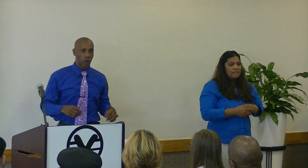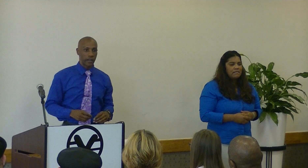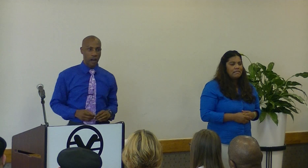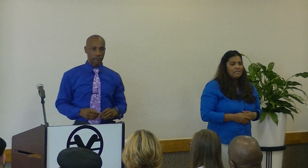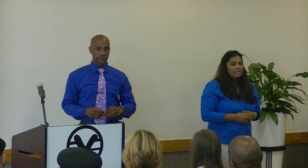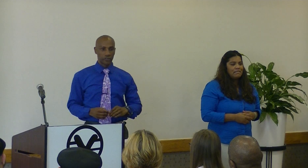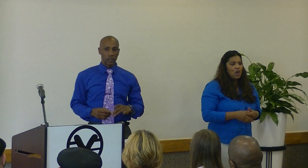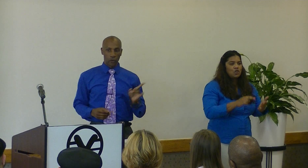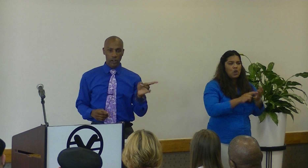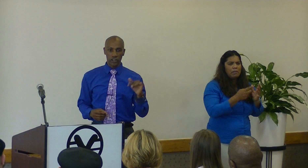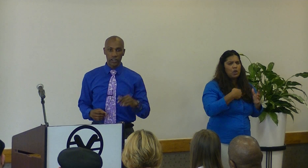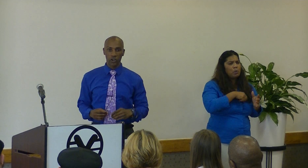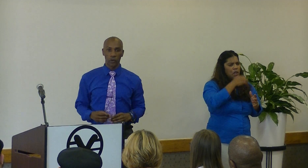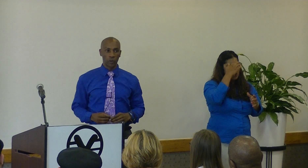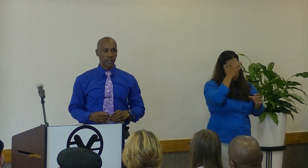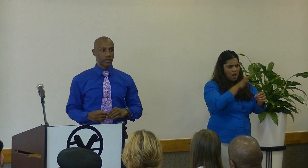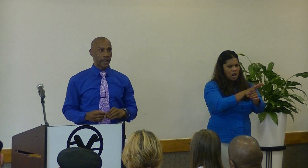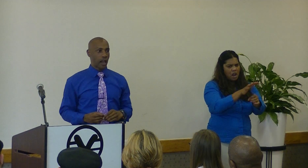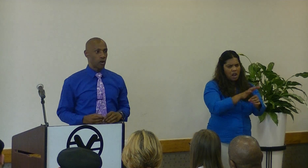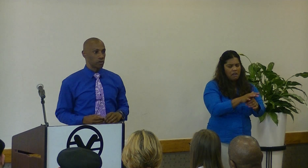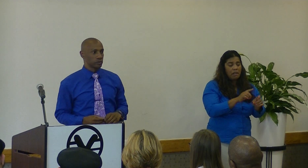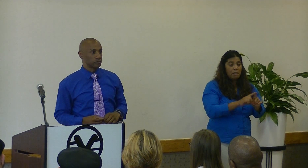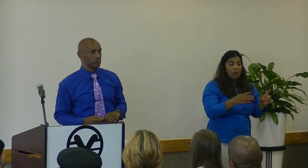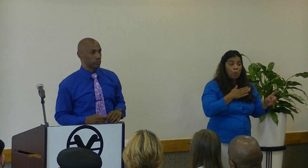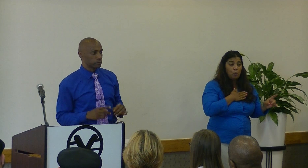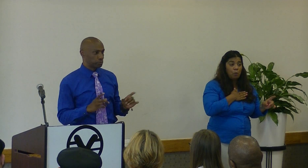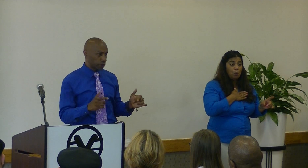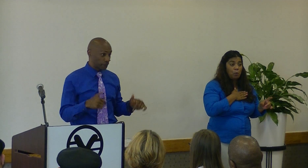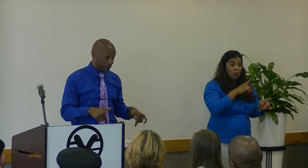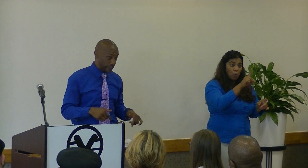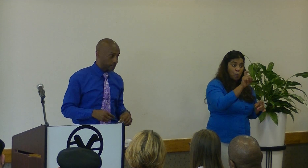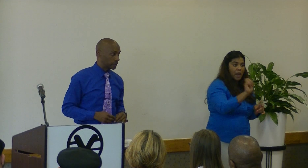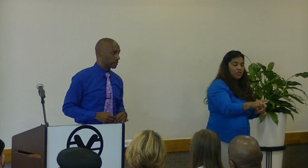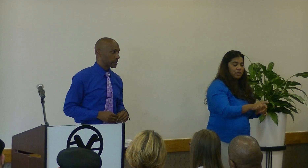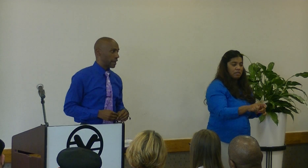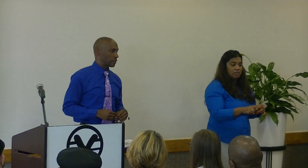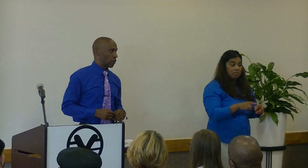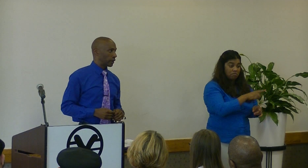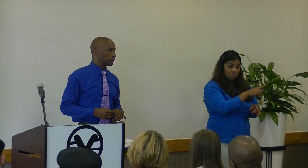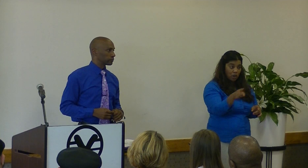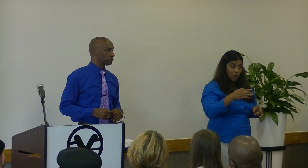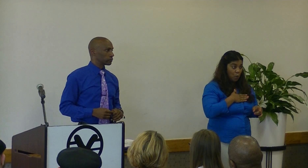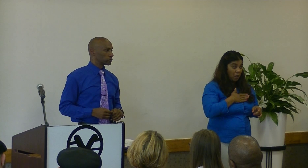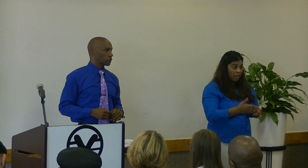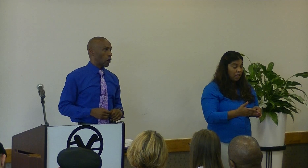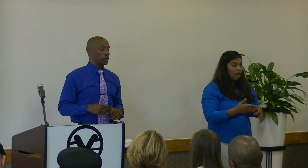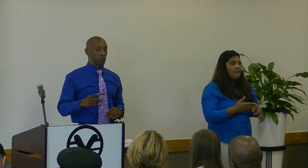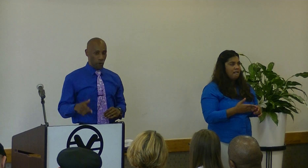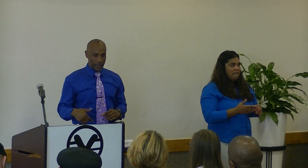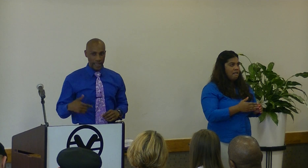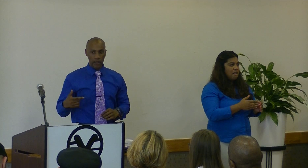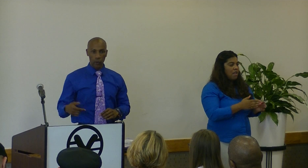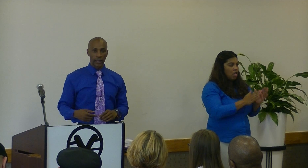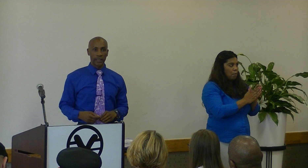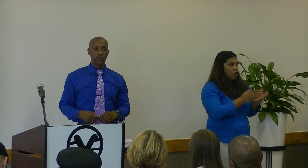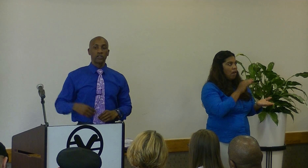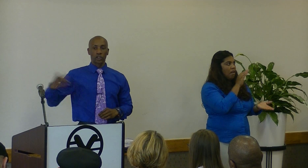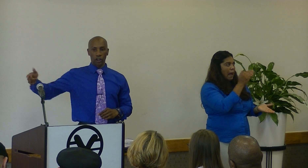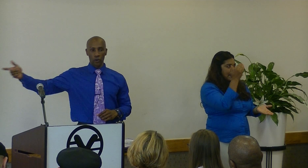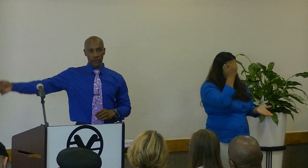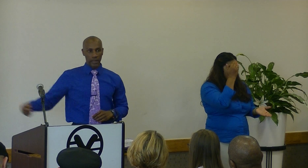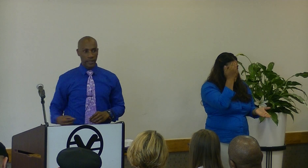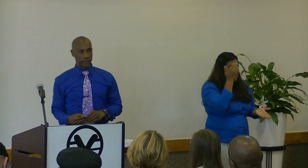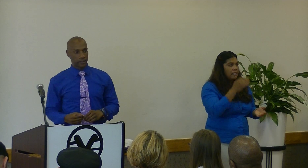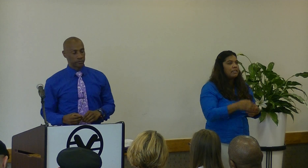So we know enough. Question is, are we willing to now put feet to that knowing? Are we ready and willing